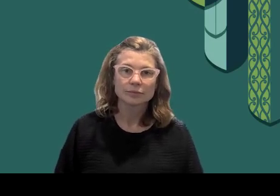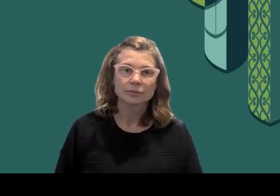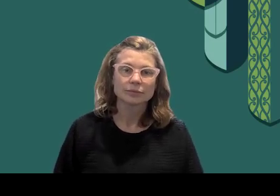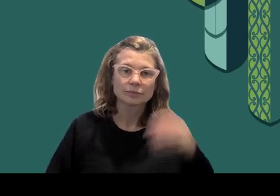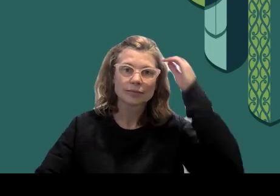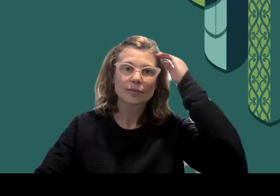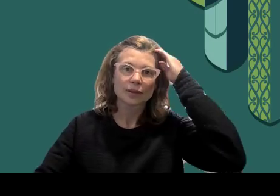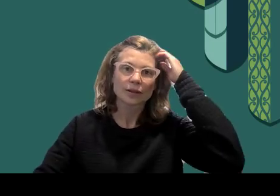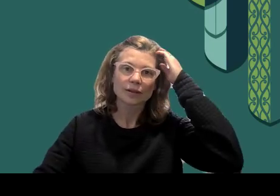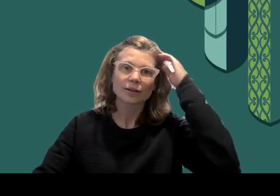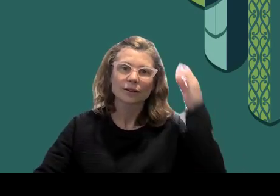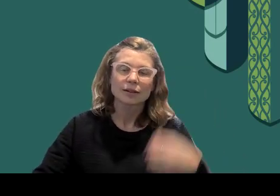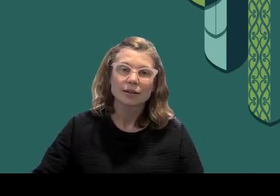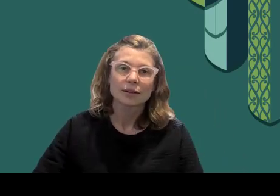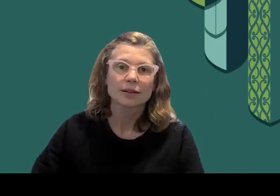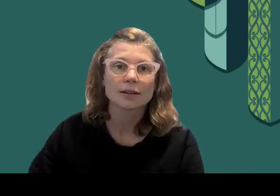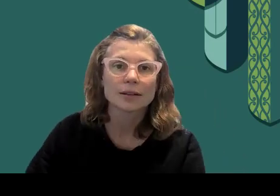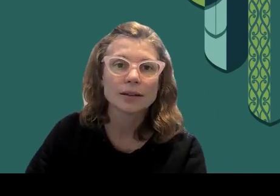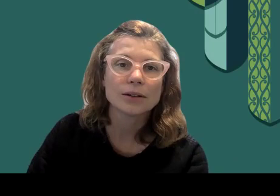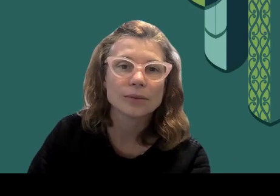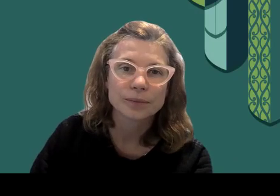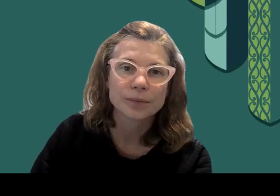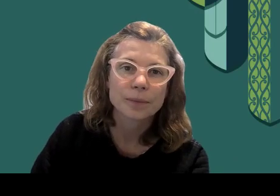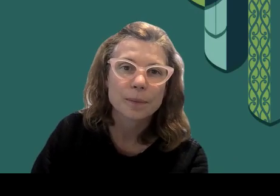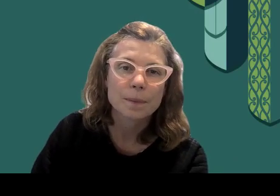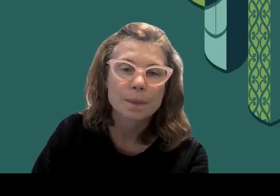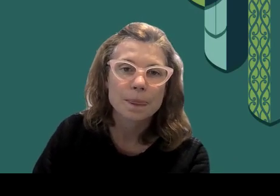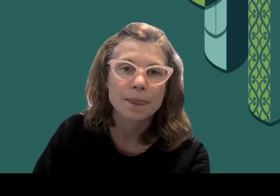like, you should have thought it out, so what's your answer? Yeah.